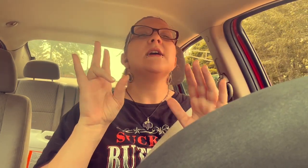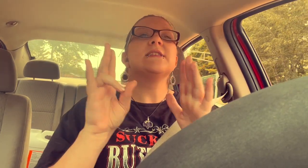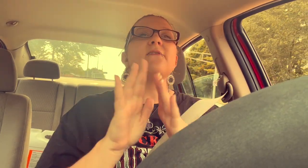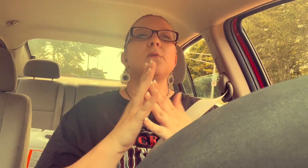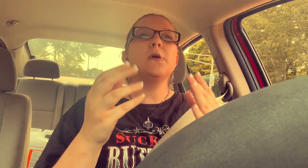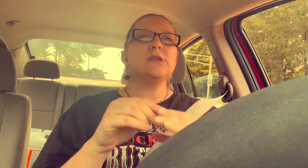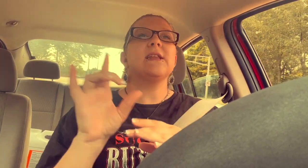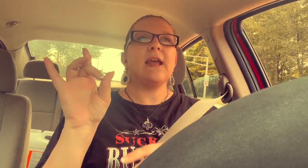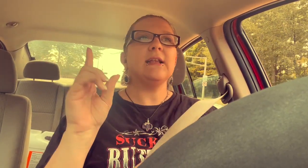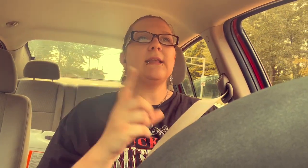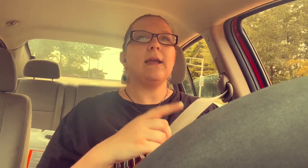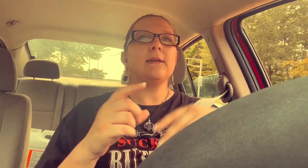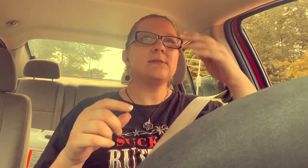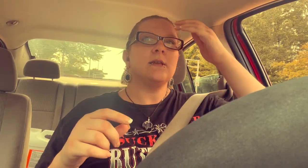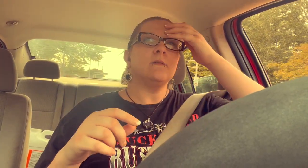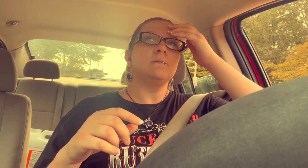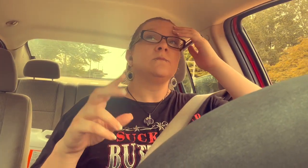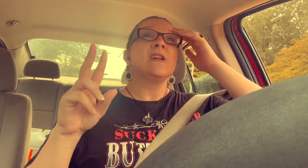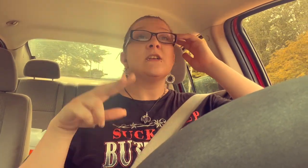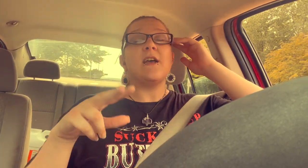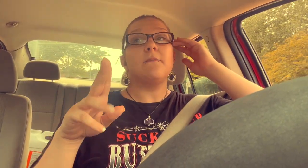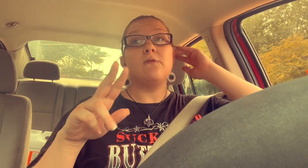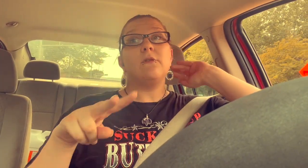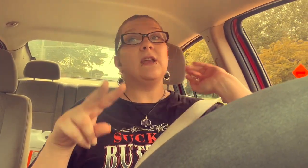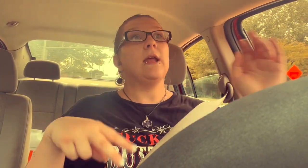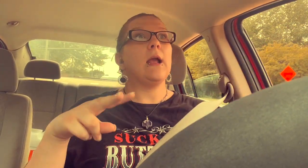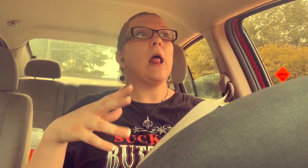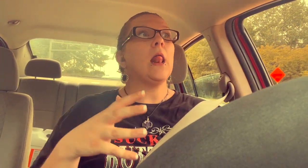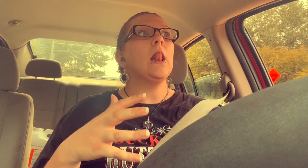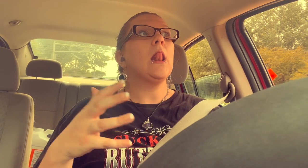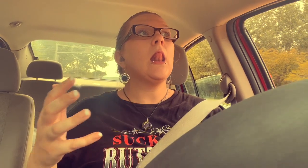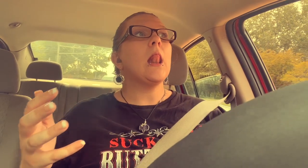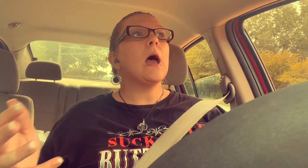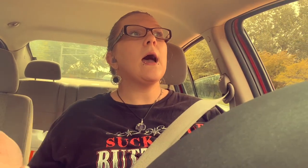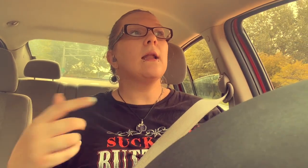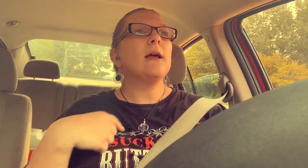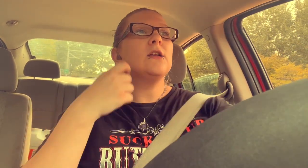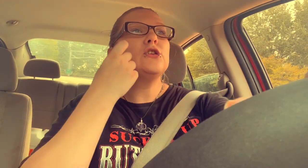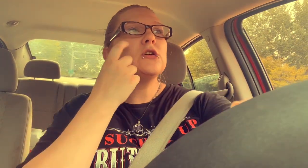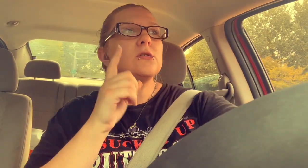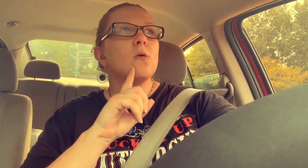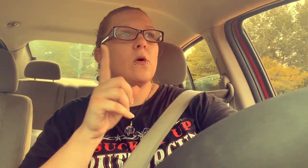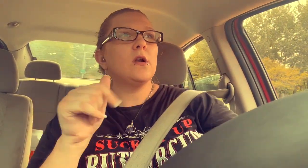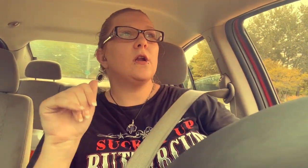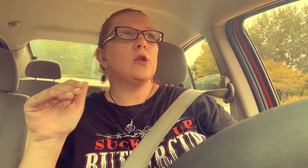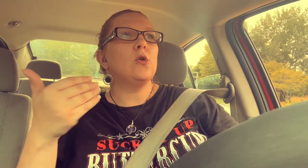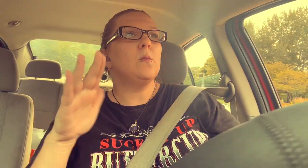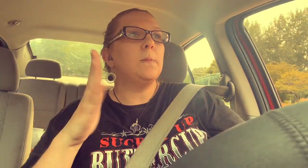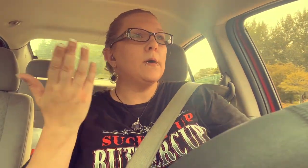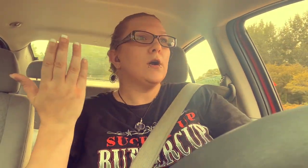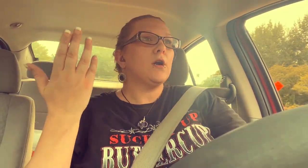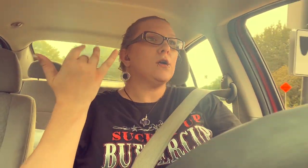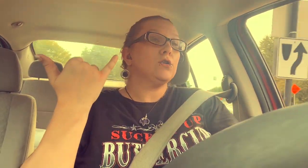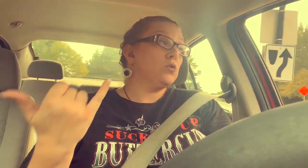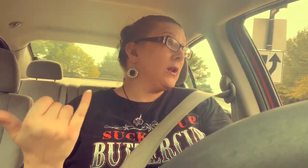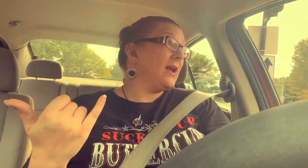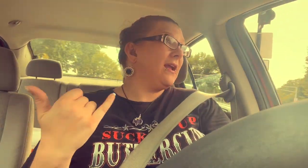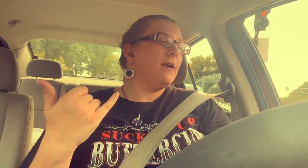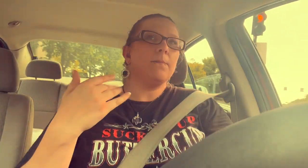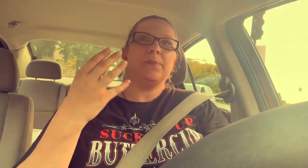Seven books in 8 days. I've been reading a lot. I just ordered a new book today and